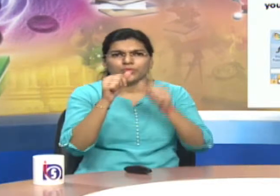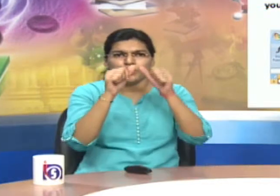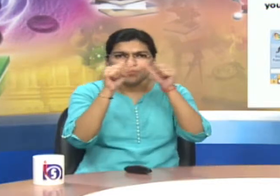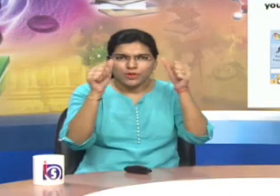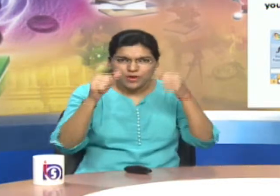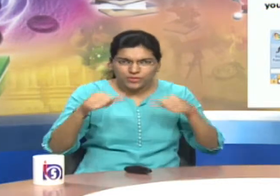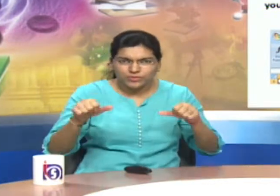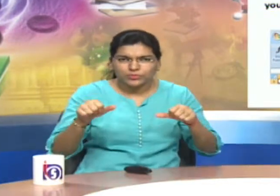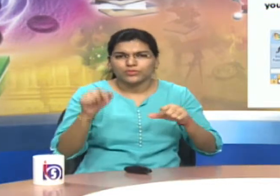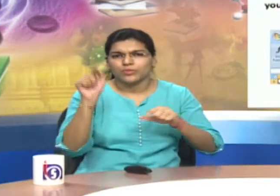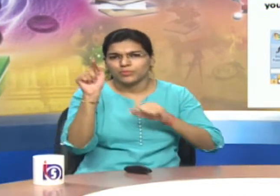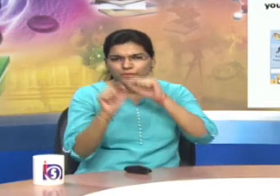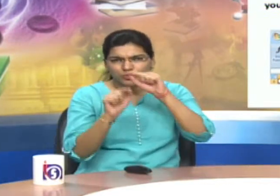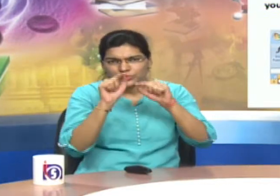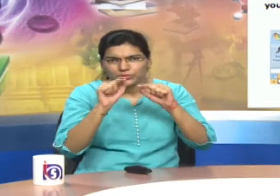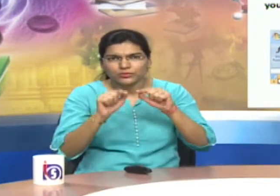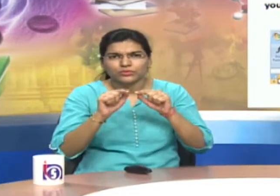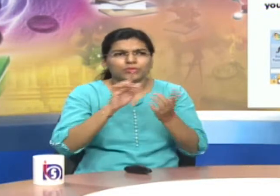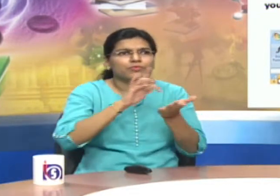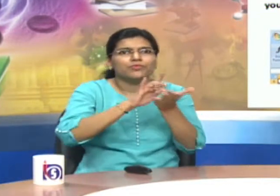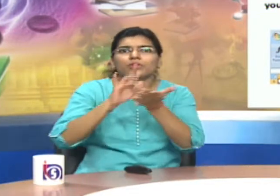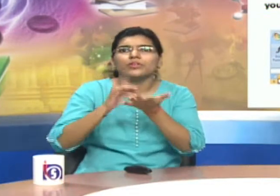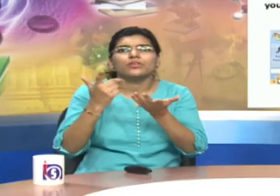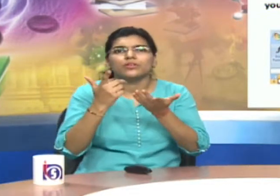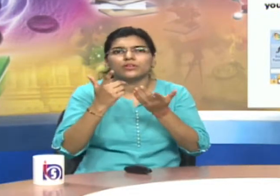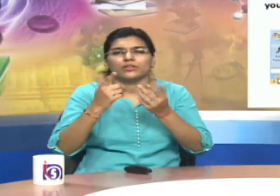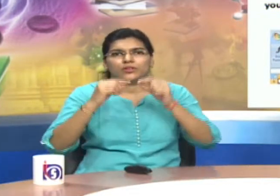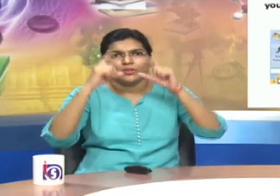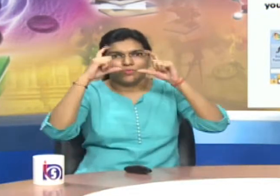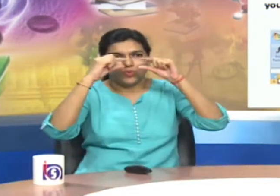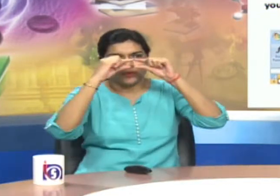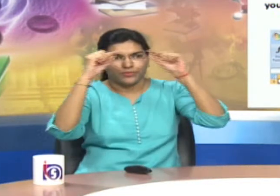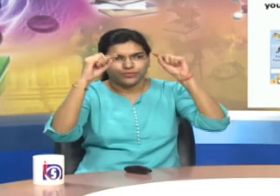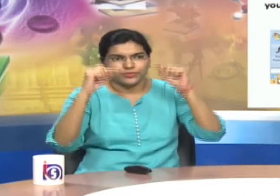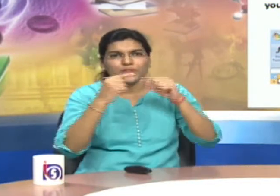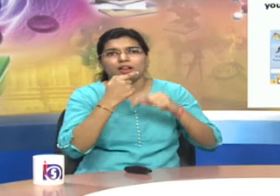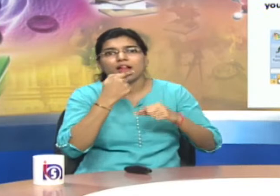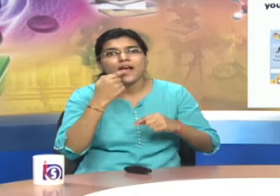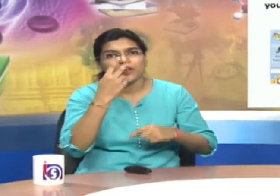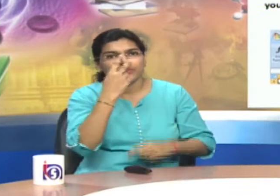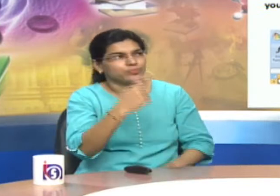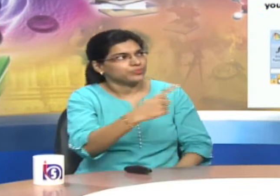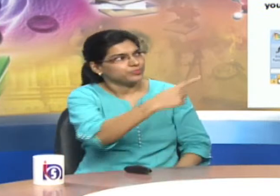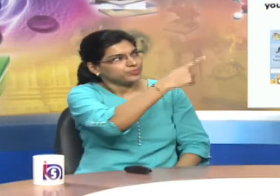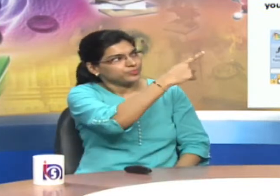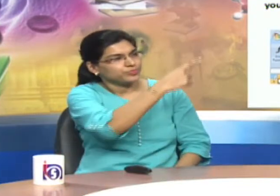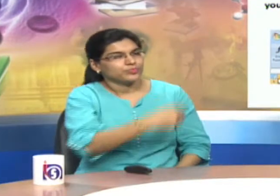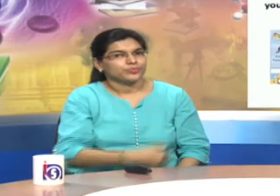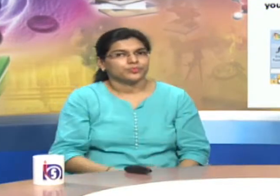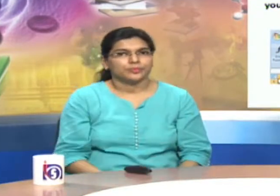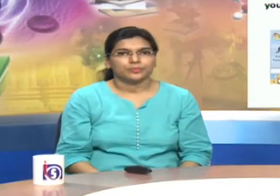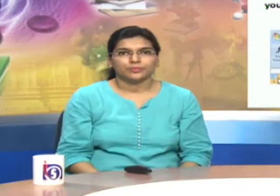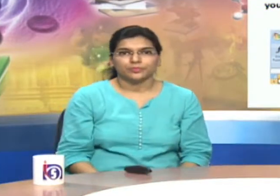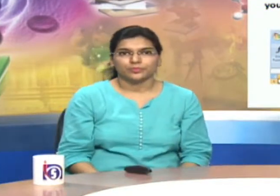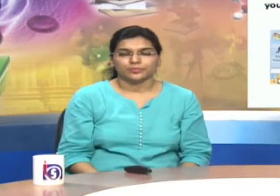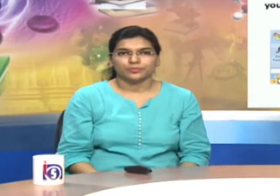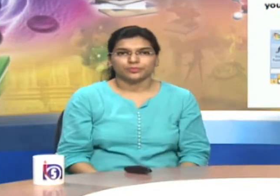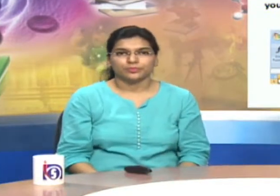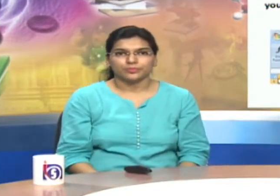See, you all can see on the screen this red border, and